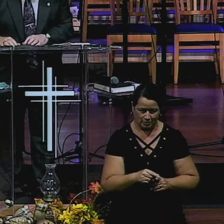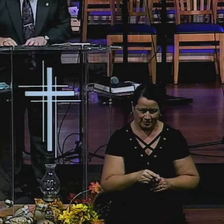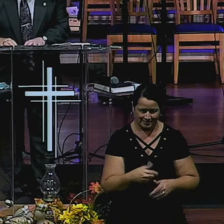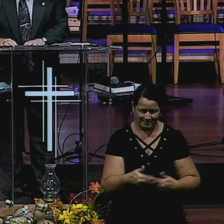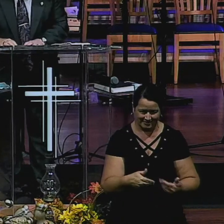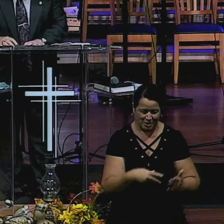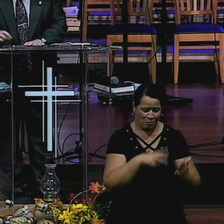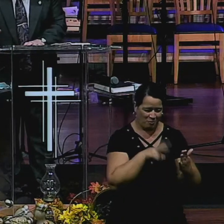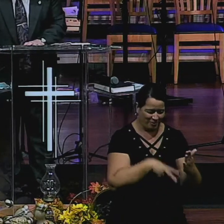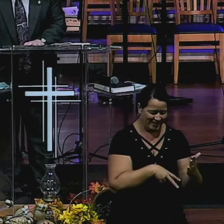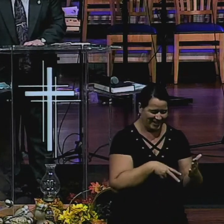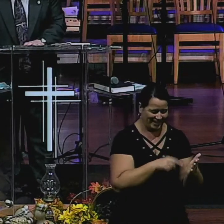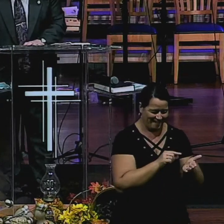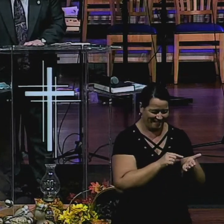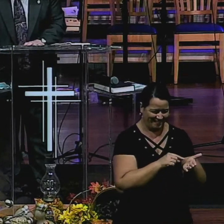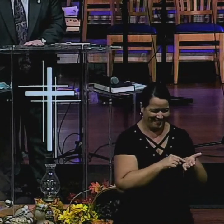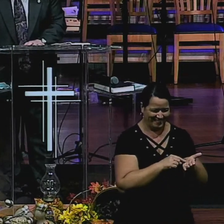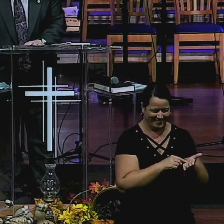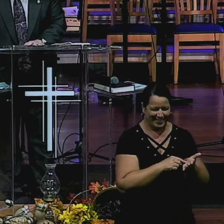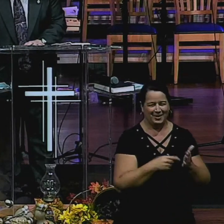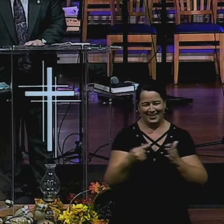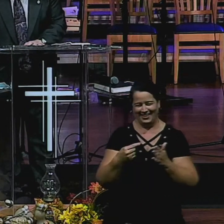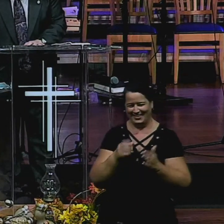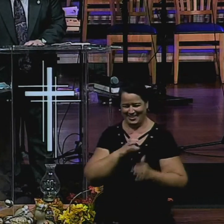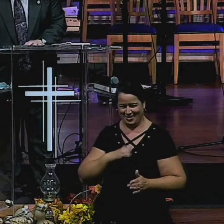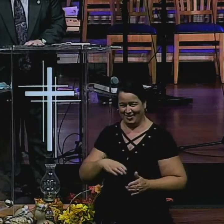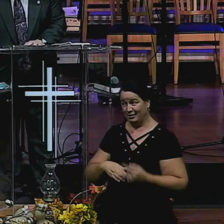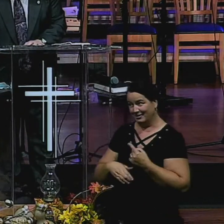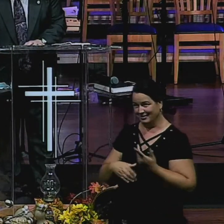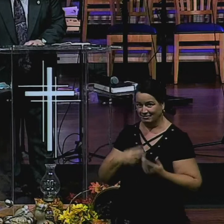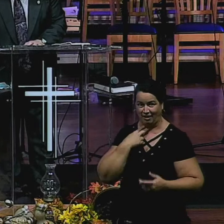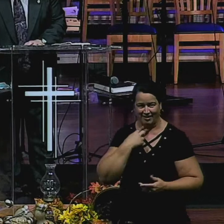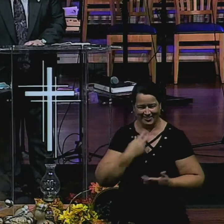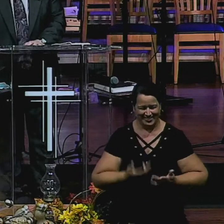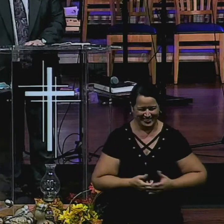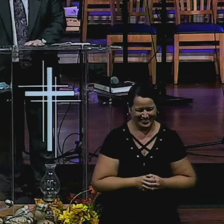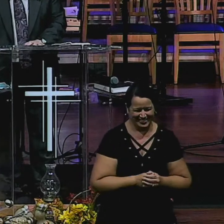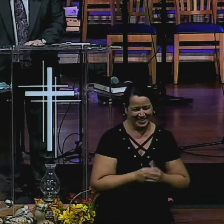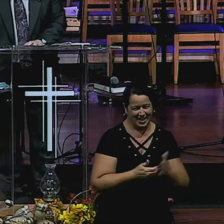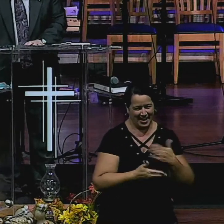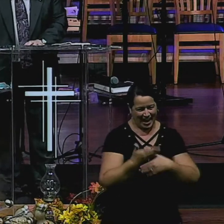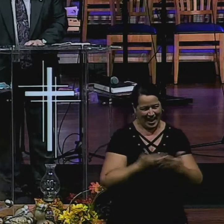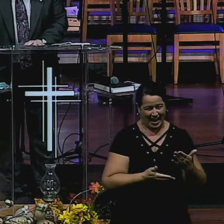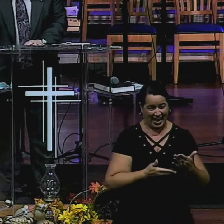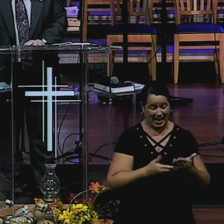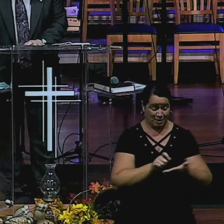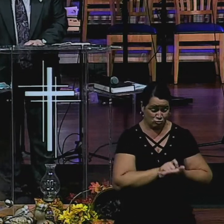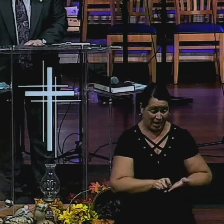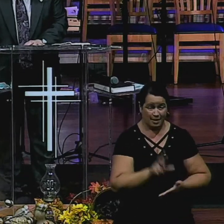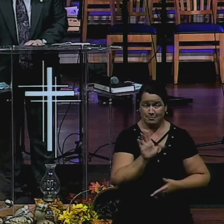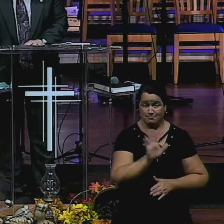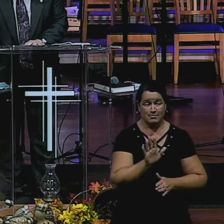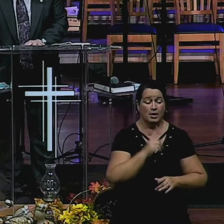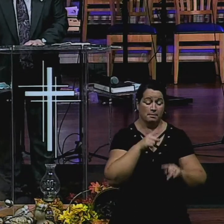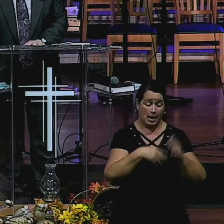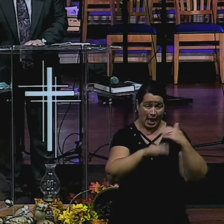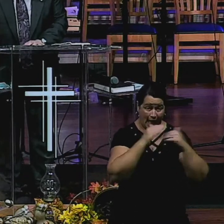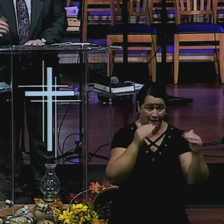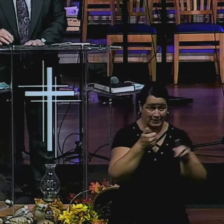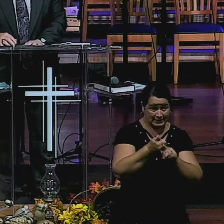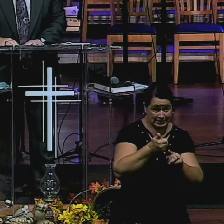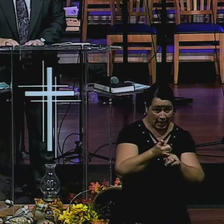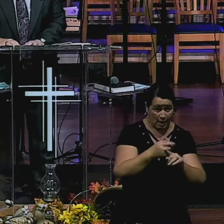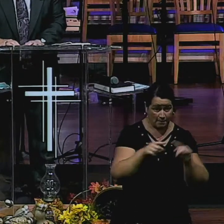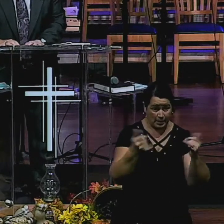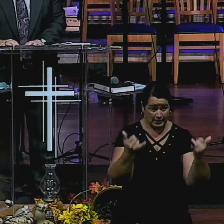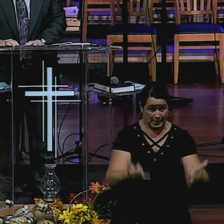let me just read from verse 24 and following. Christ has not entered the holy places made with hands, which are copies of the true, but into heaven itself, to